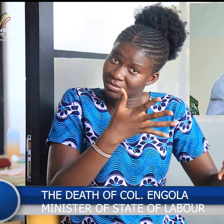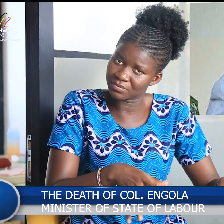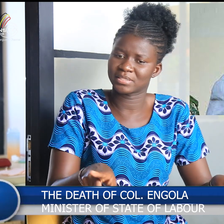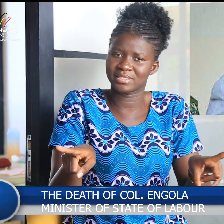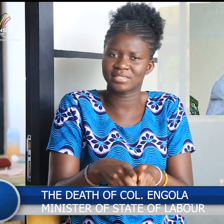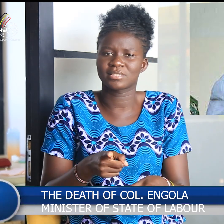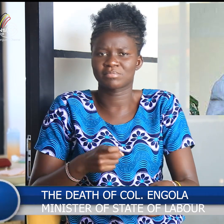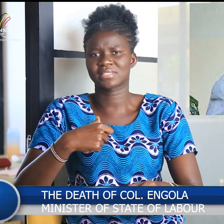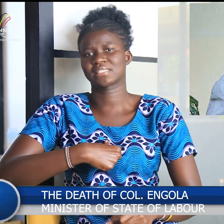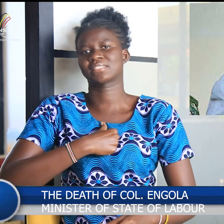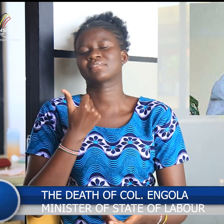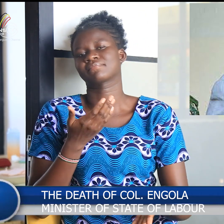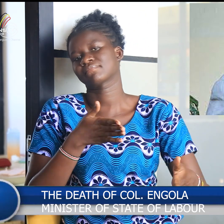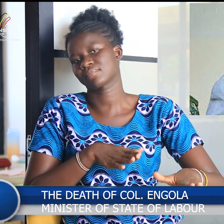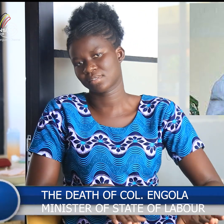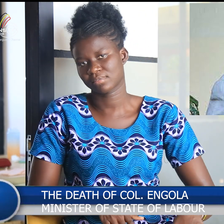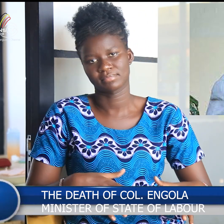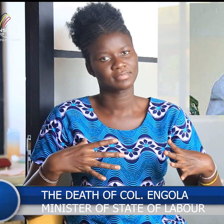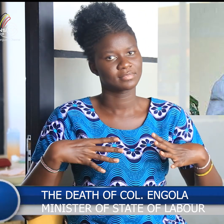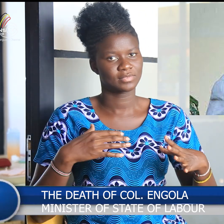himself. May his soul rest in peace.